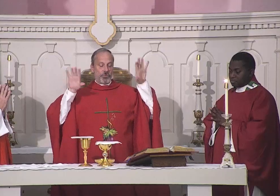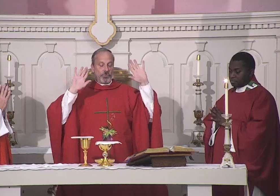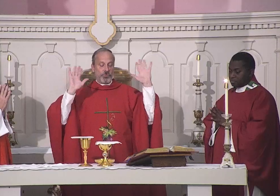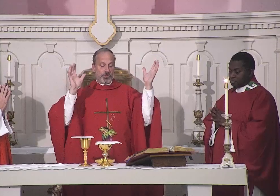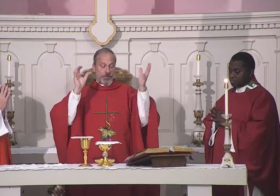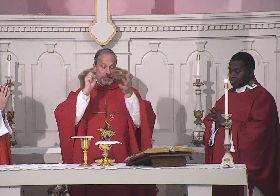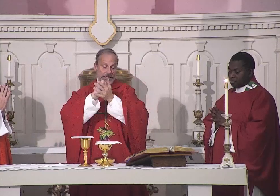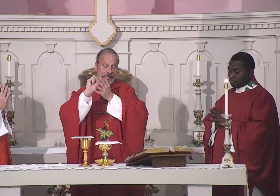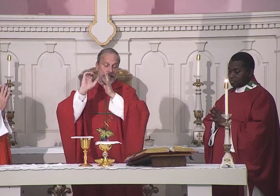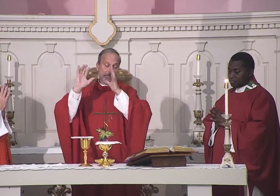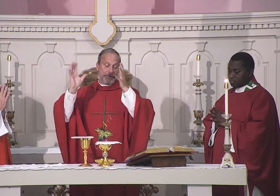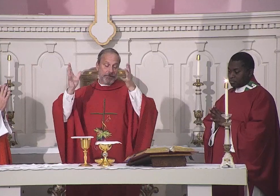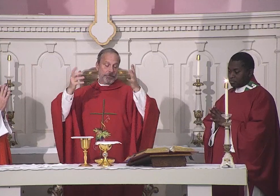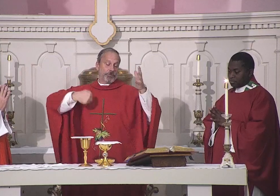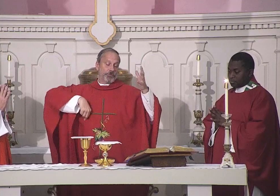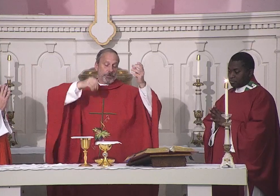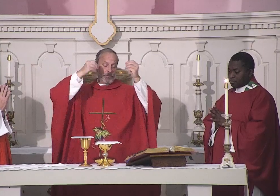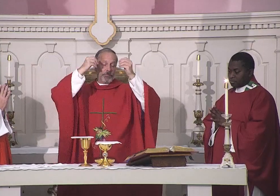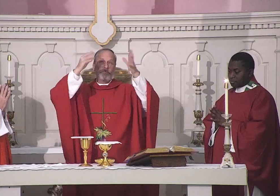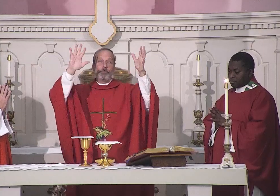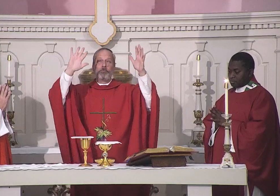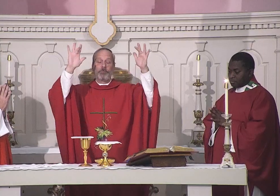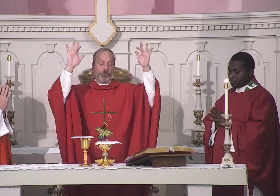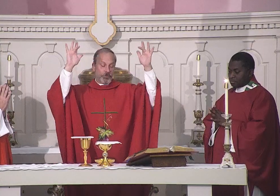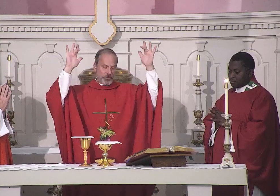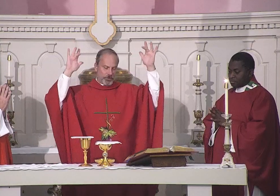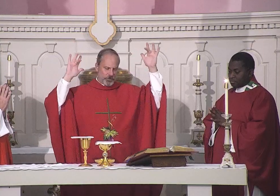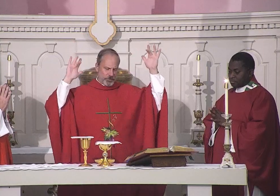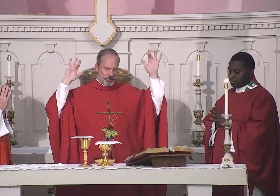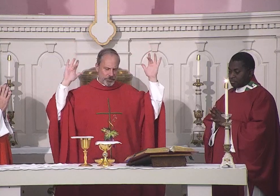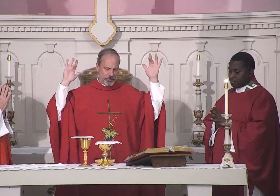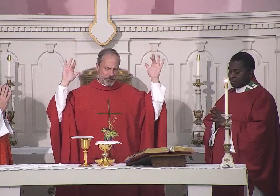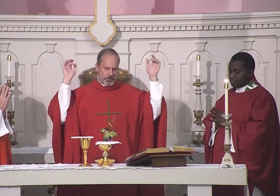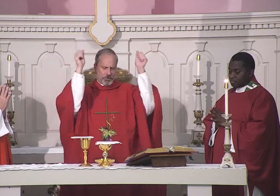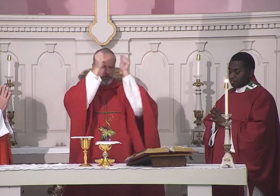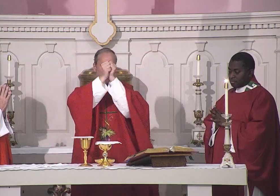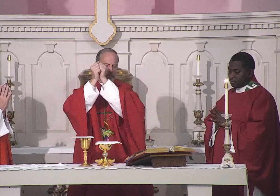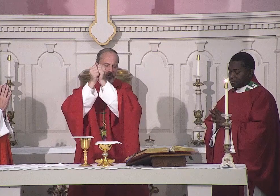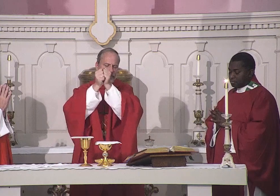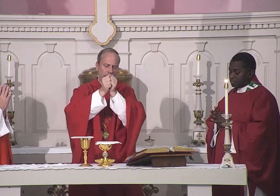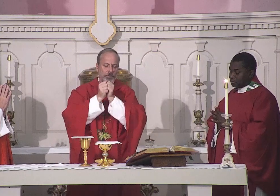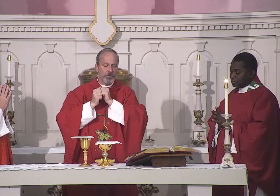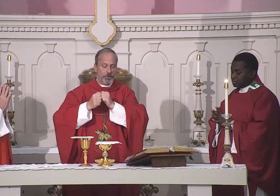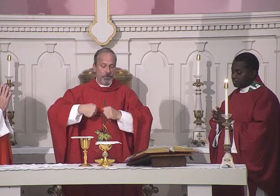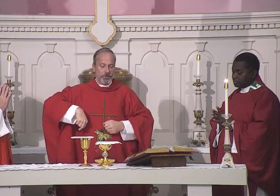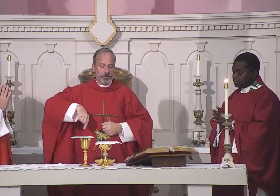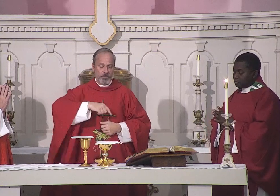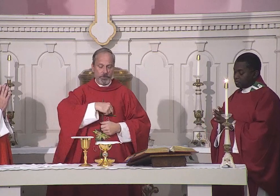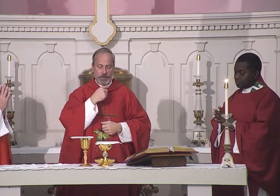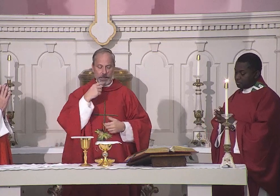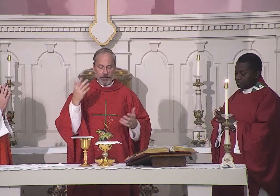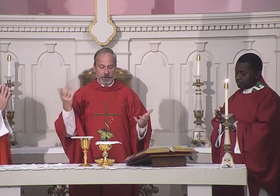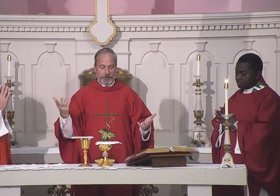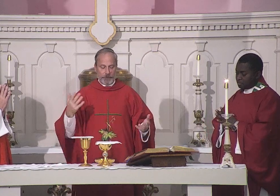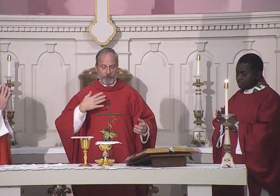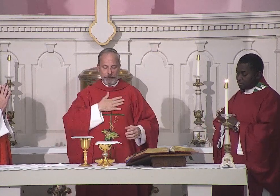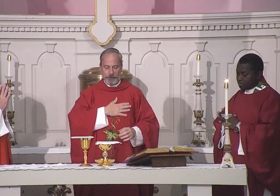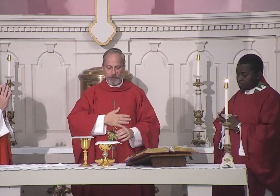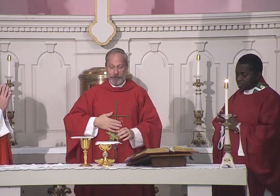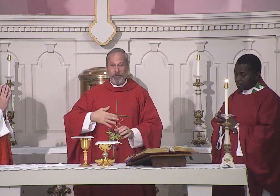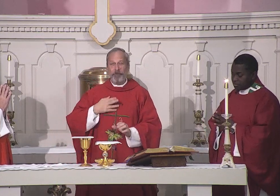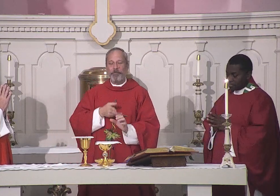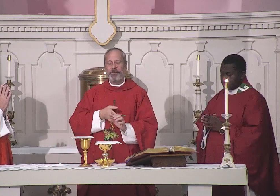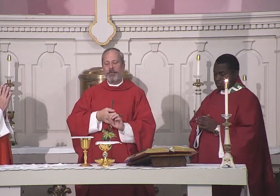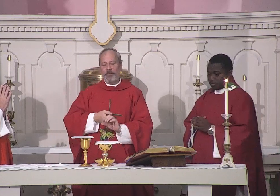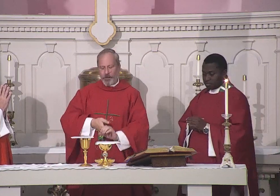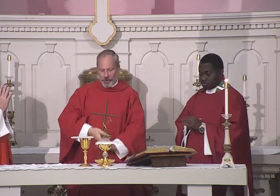And so, with the angels and all the saints, we declare your glory as with one voice we